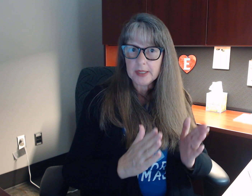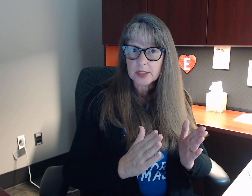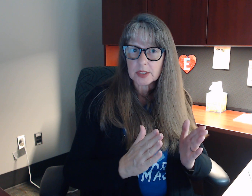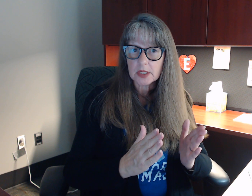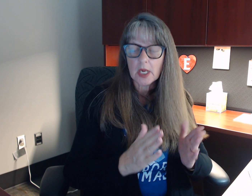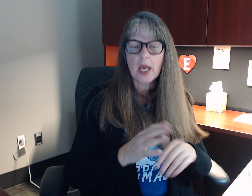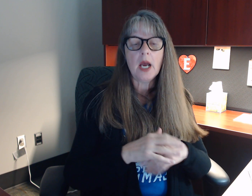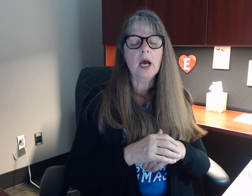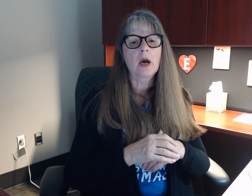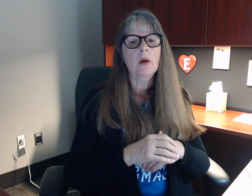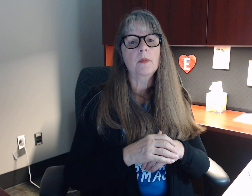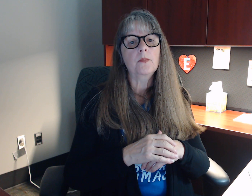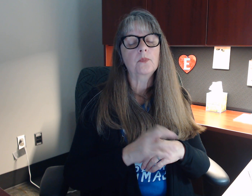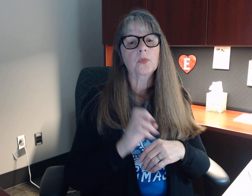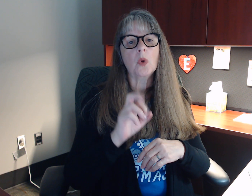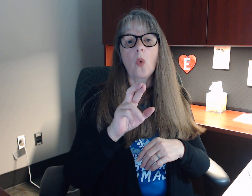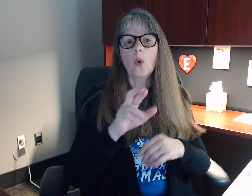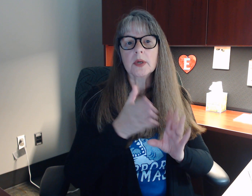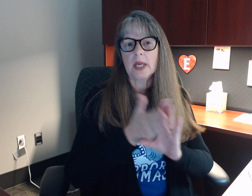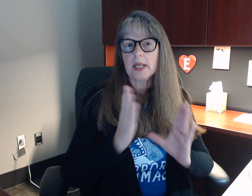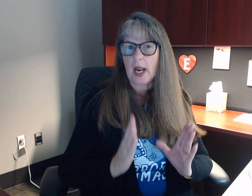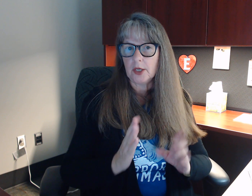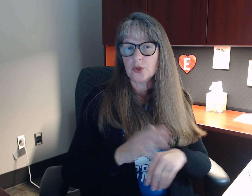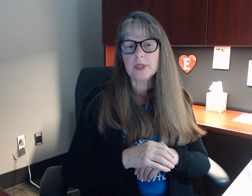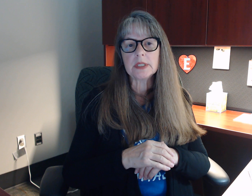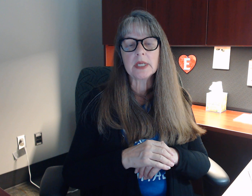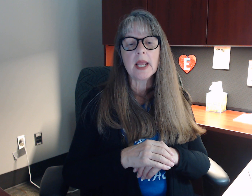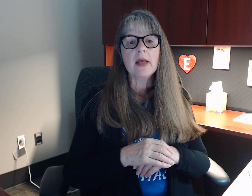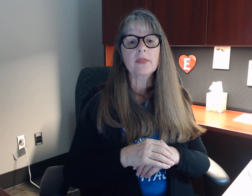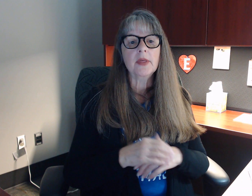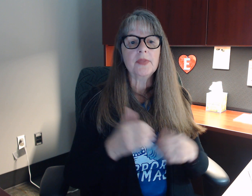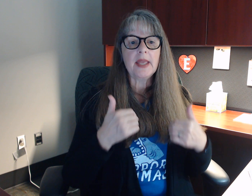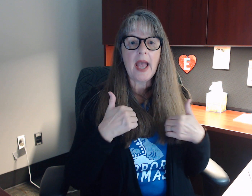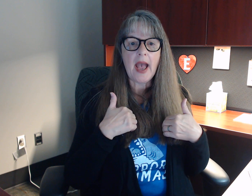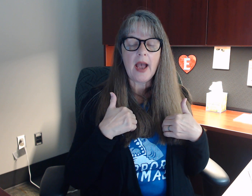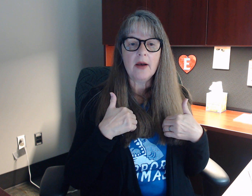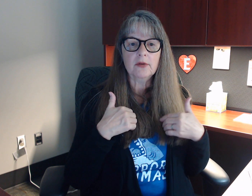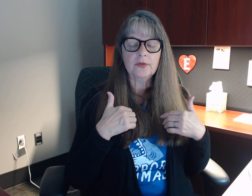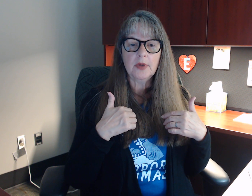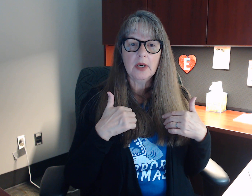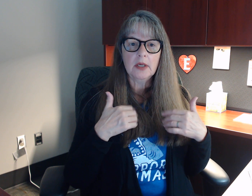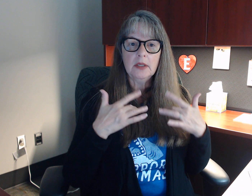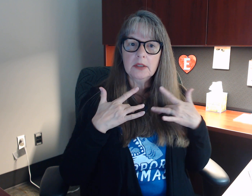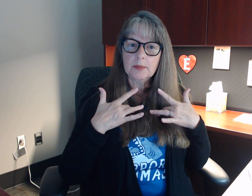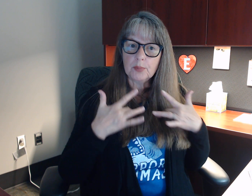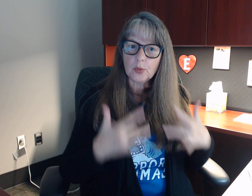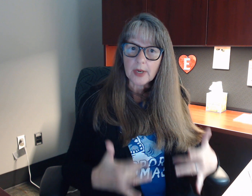therapist or a psychiatrist, that they have